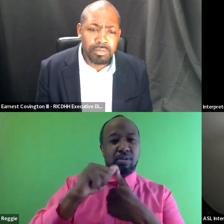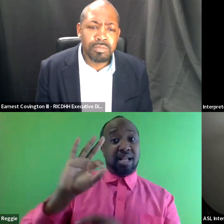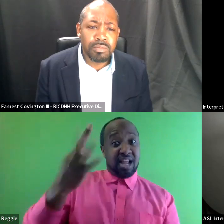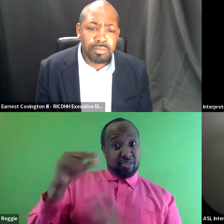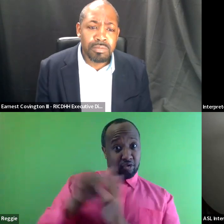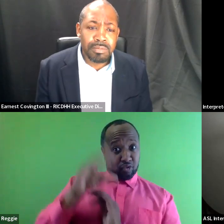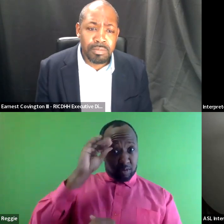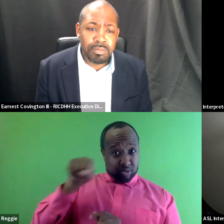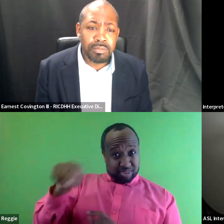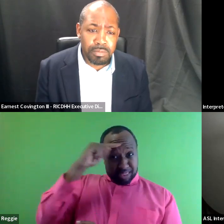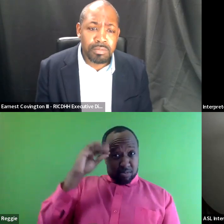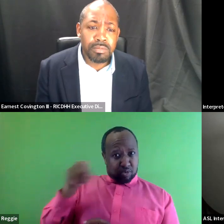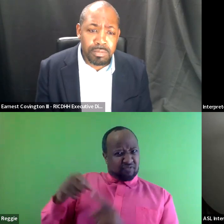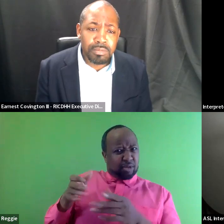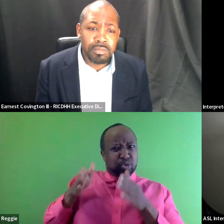those roles.